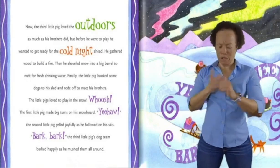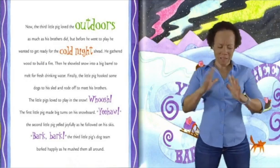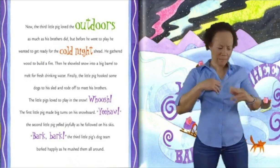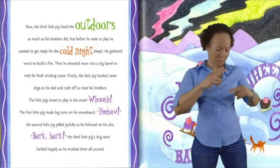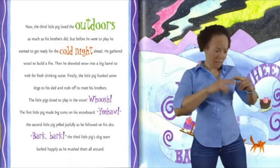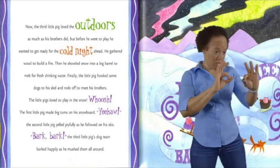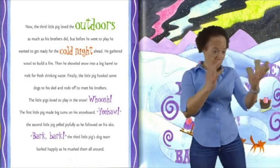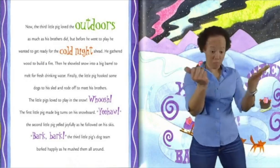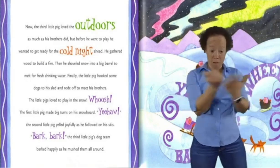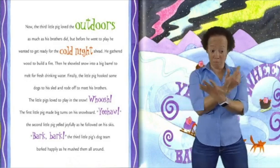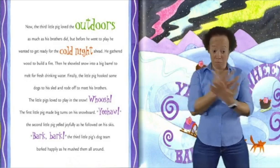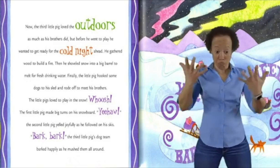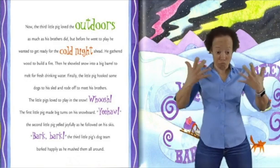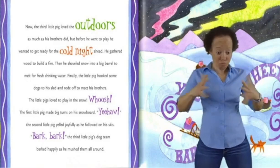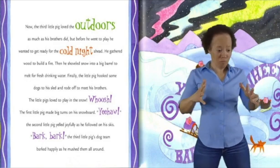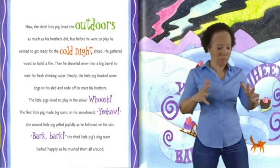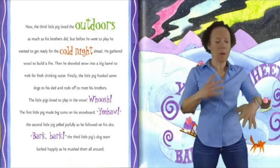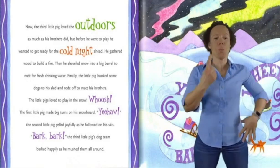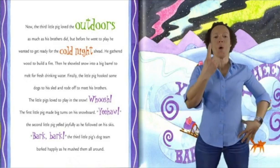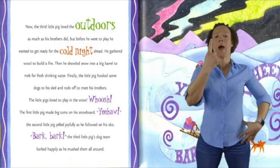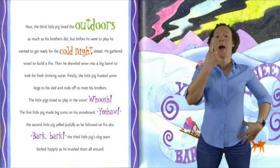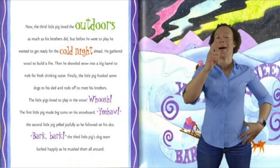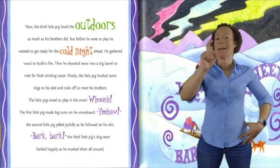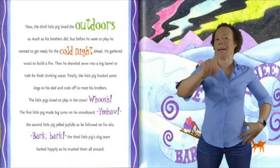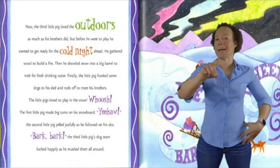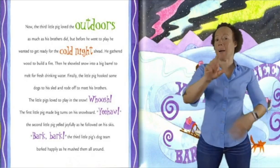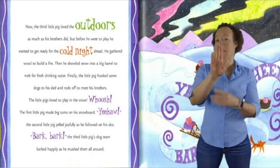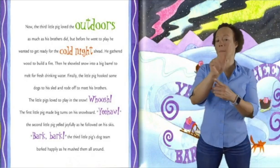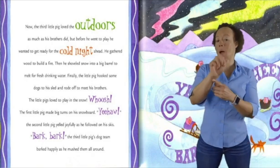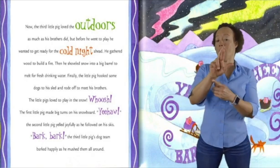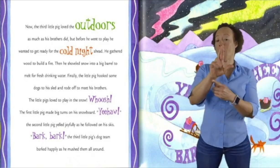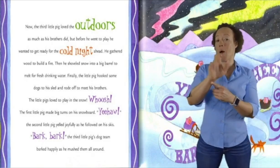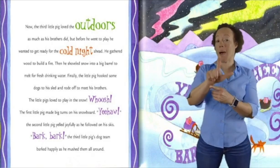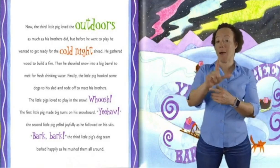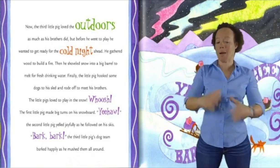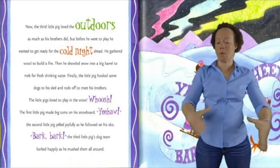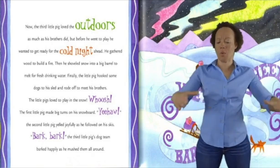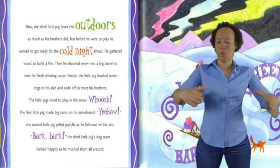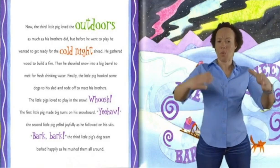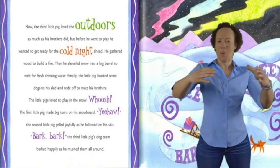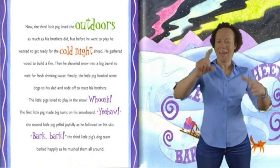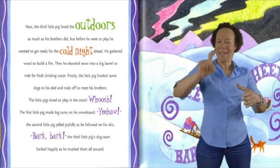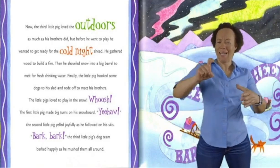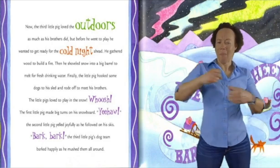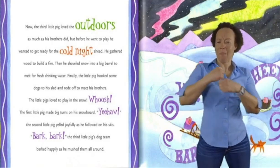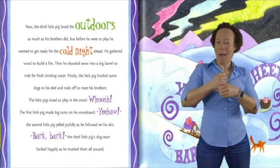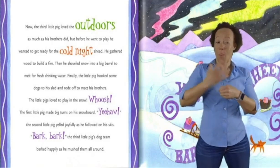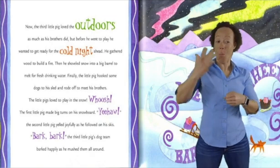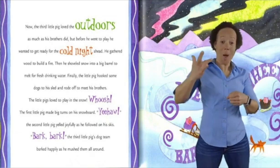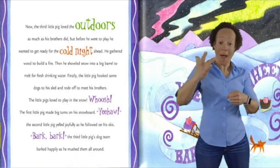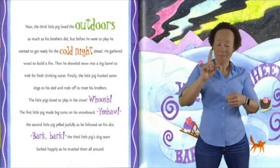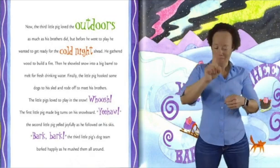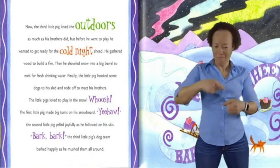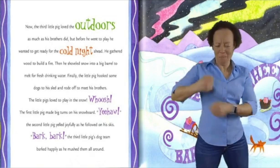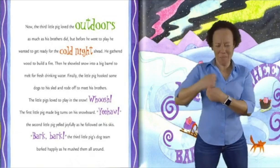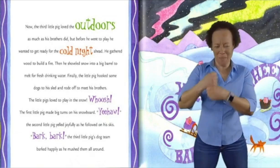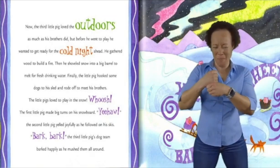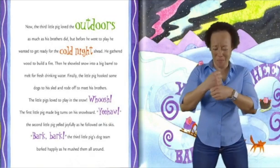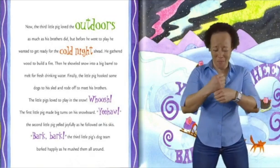ready for the cold night ahead. He gathered wood to build a fire. Then he shoveled snow